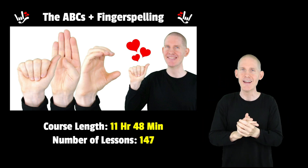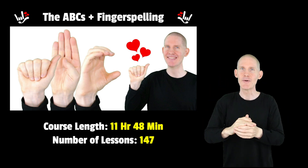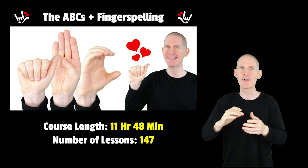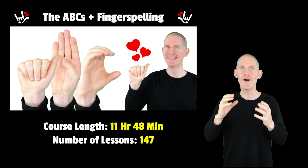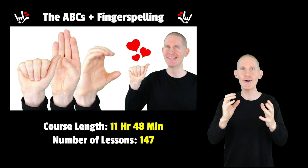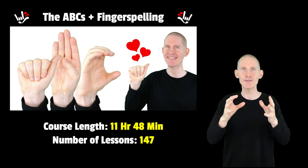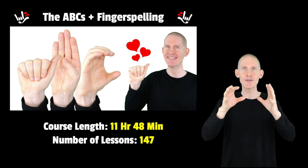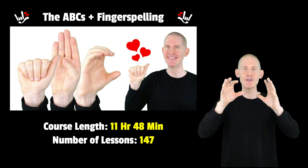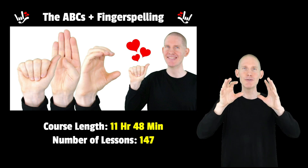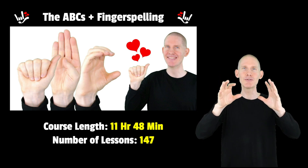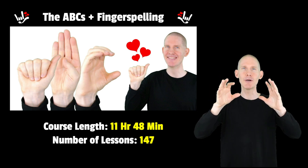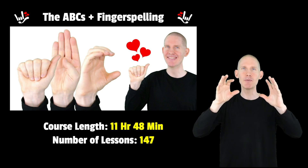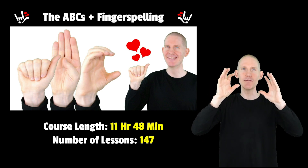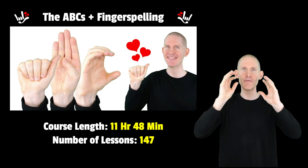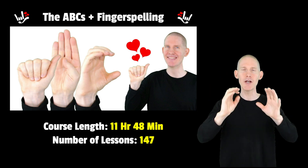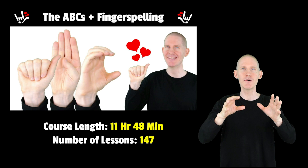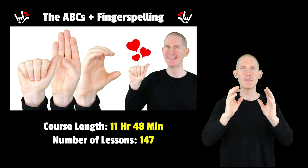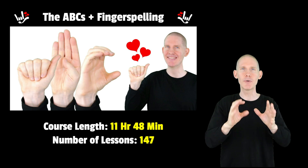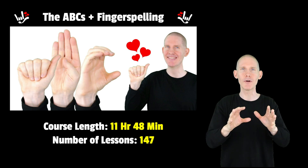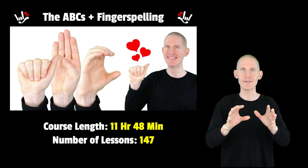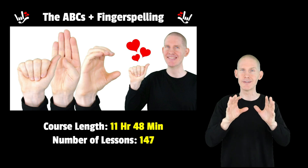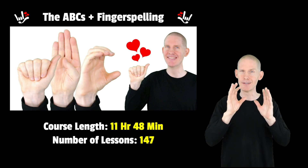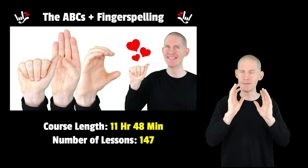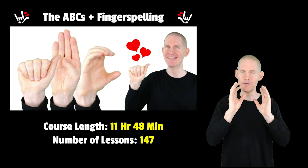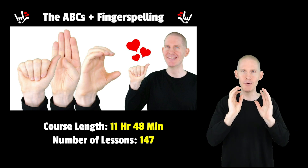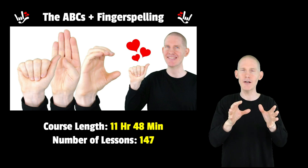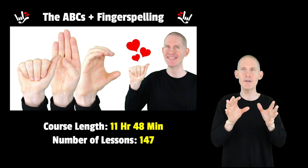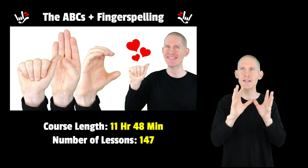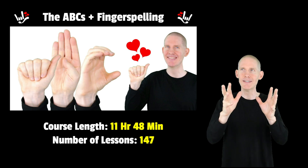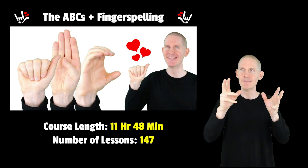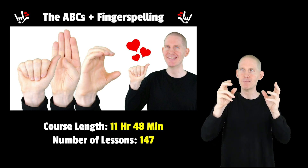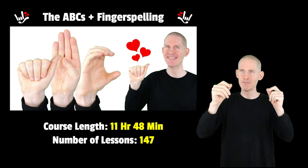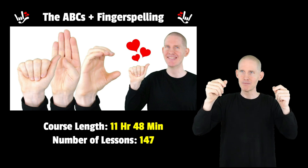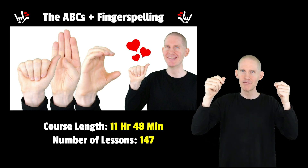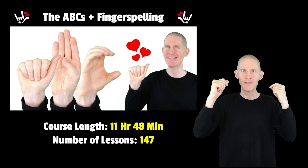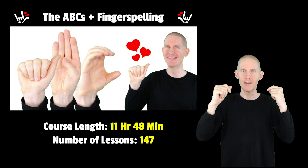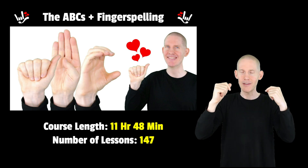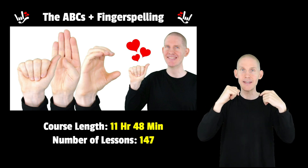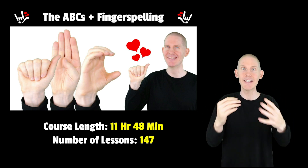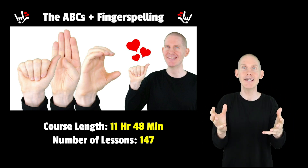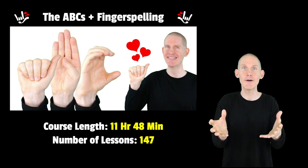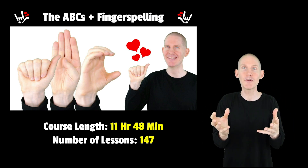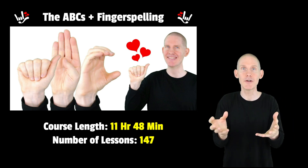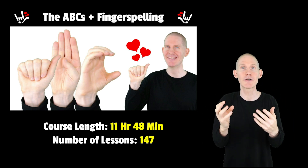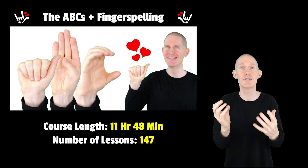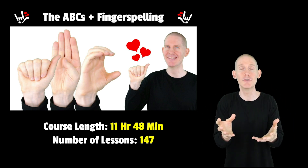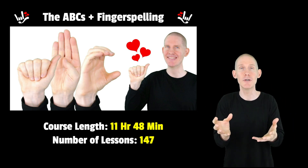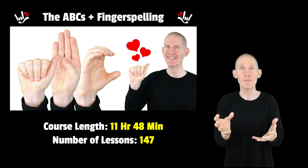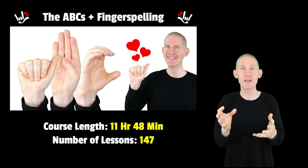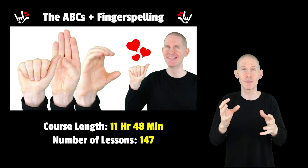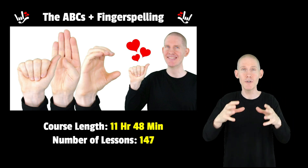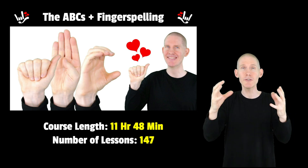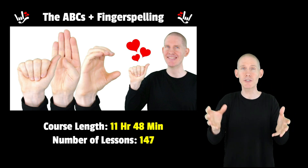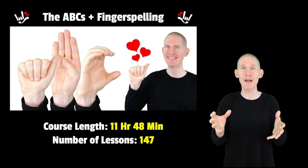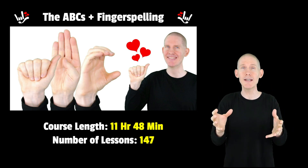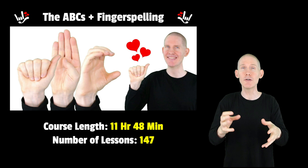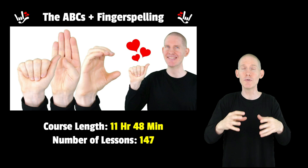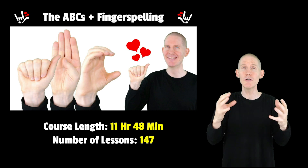We're also going to do something very important, very like getting out there and actually doing it, because real signing in real life